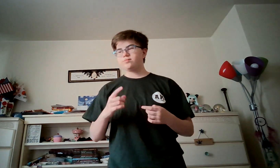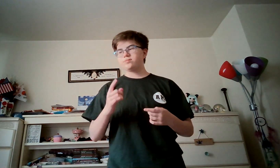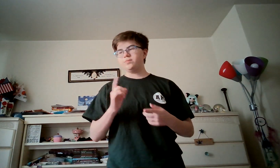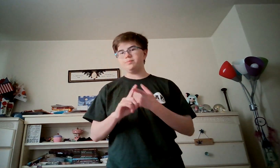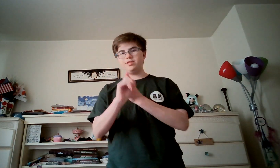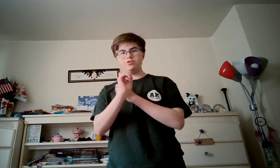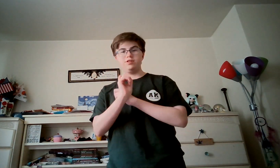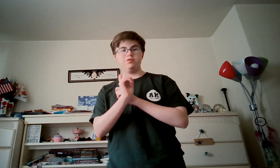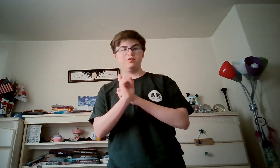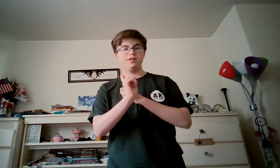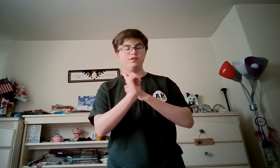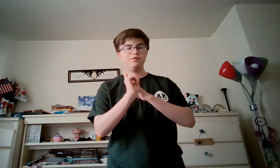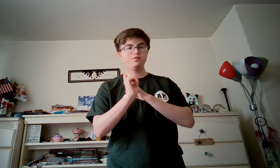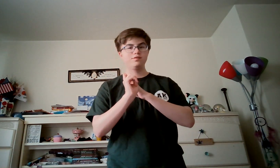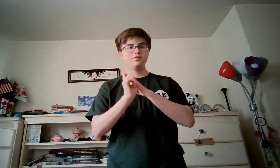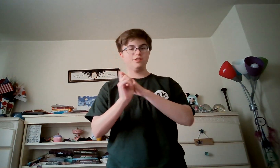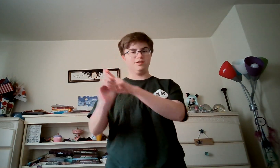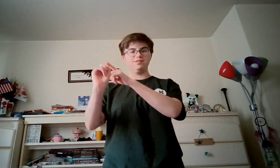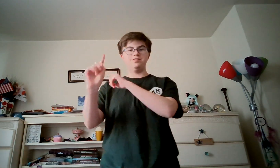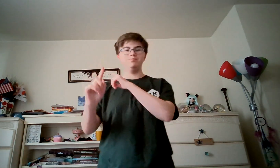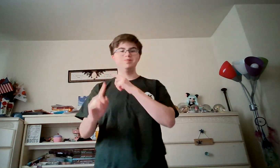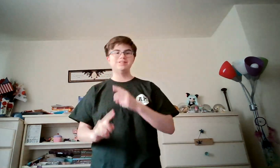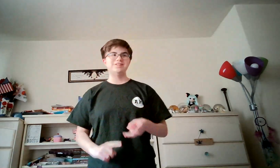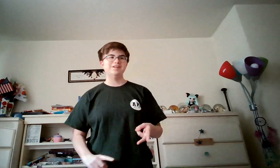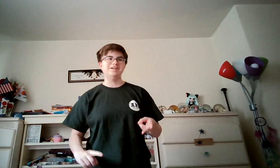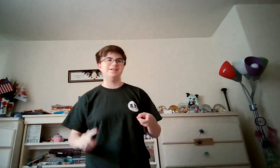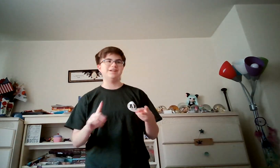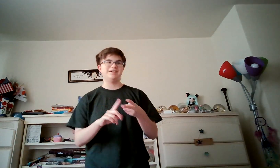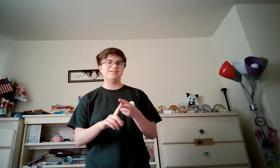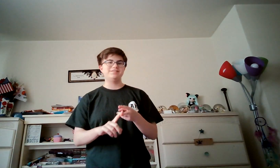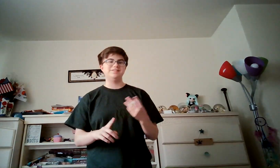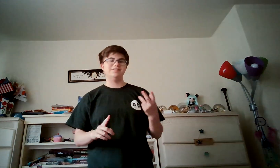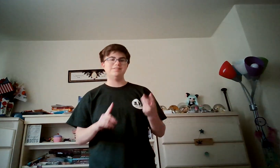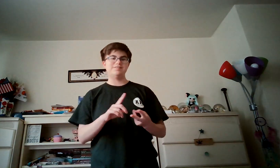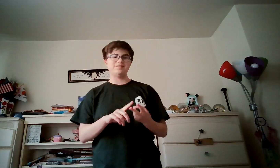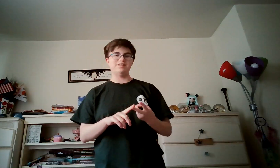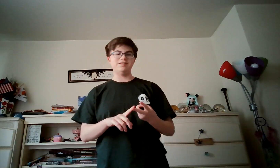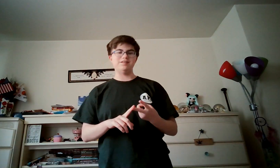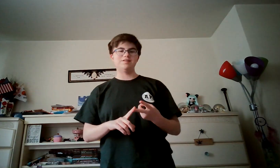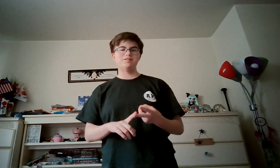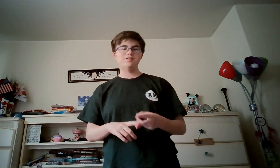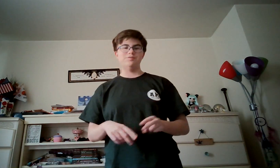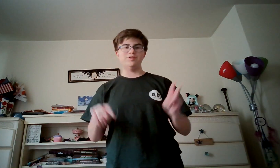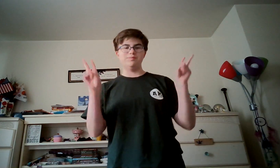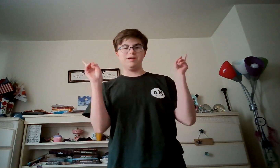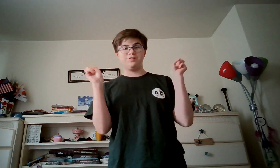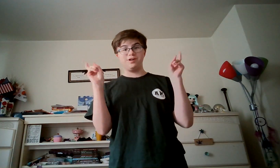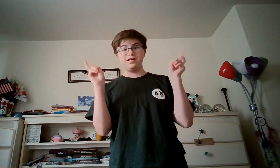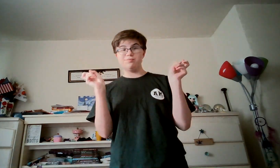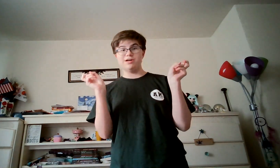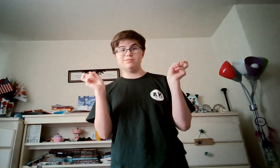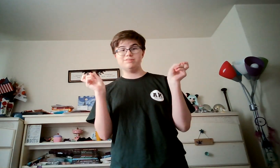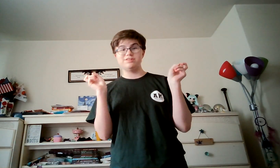one of my instructors there. She's awesome. I got to see one of my karate moms,